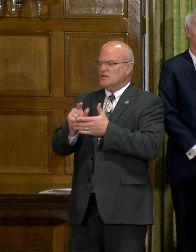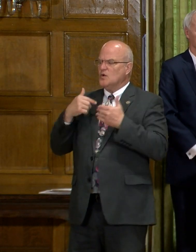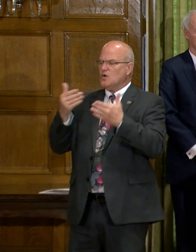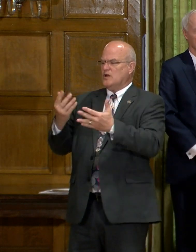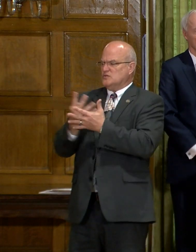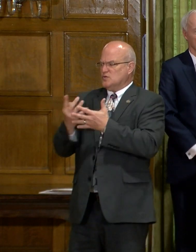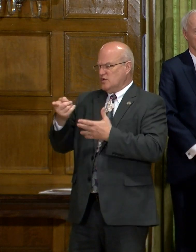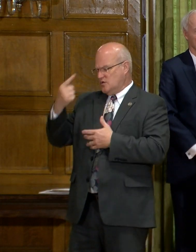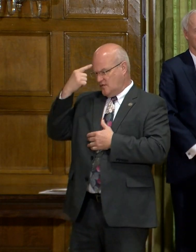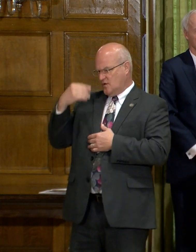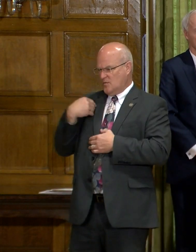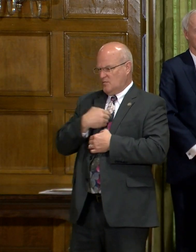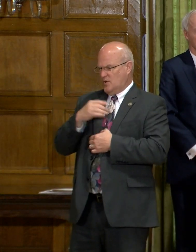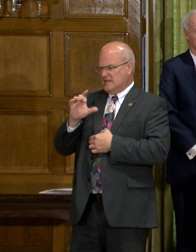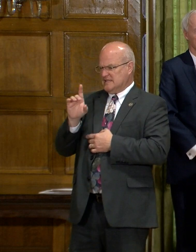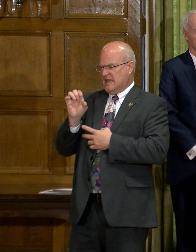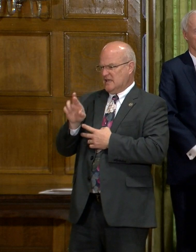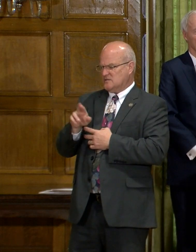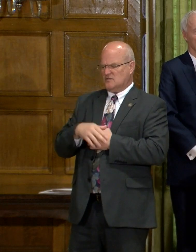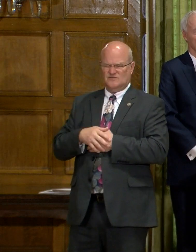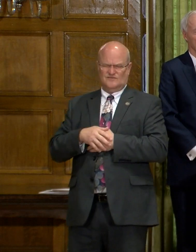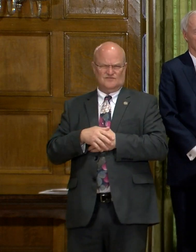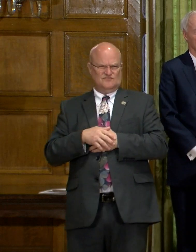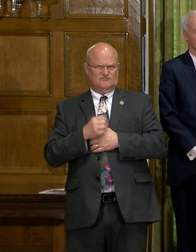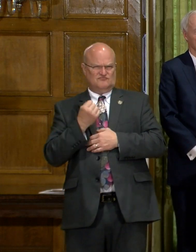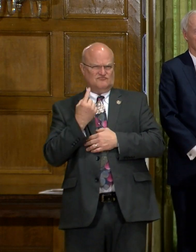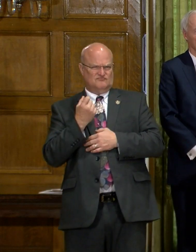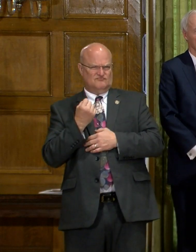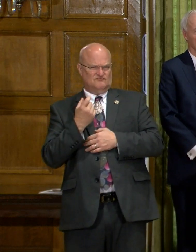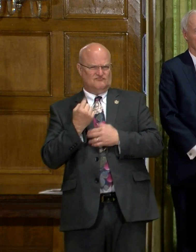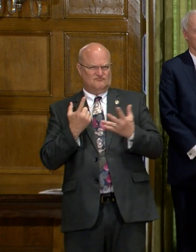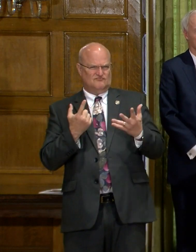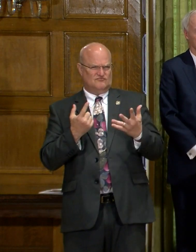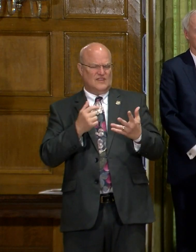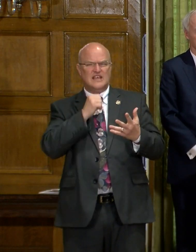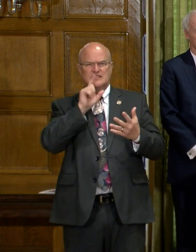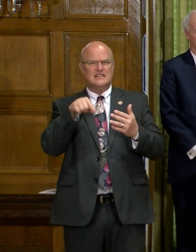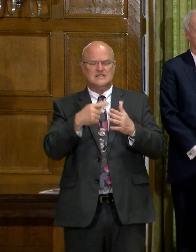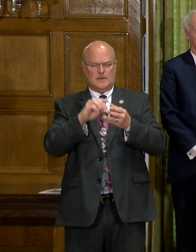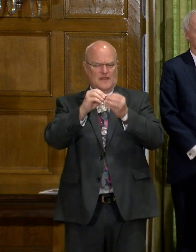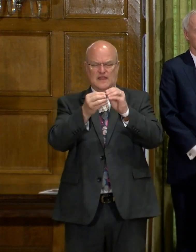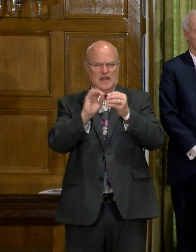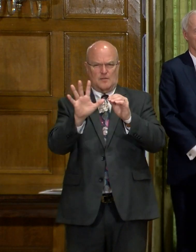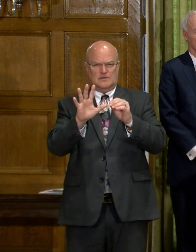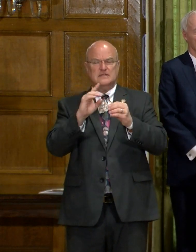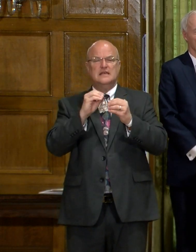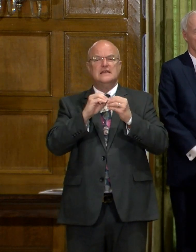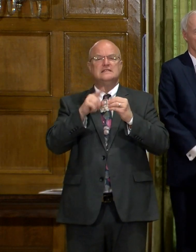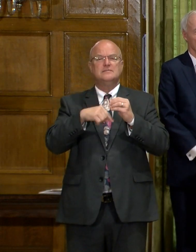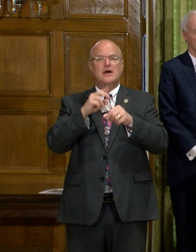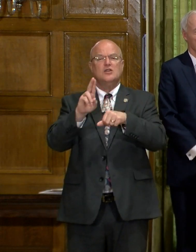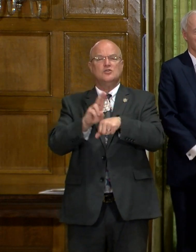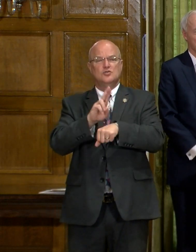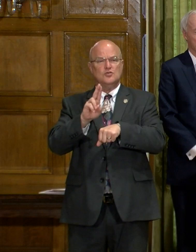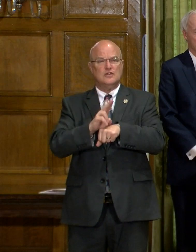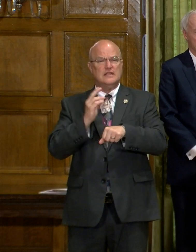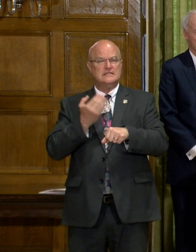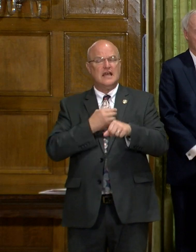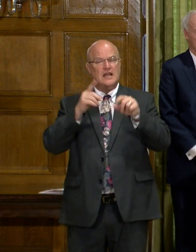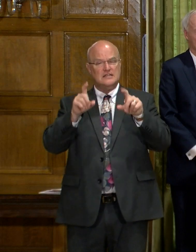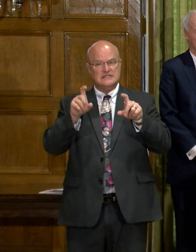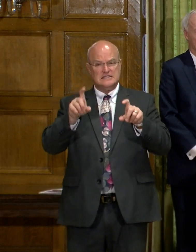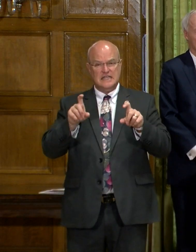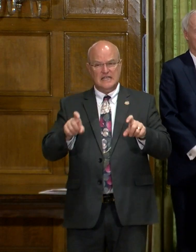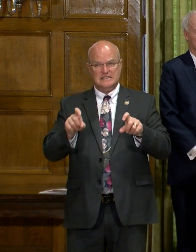ahead and screen you for breast cancer. That doesn't make any sense. So it's not just about the numbers. It's about utilizing our